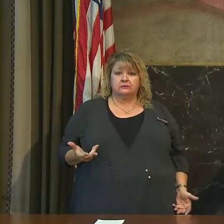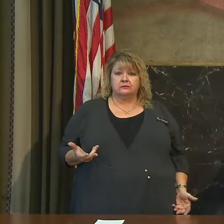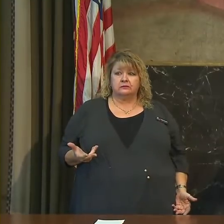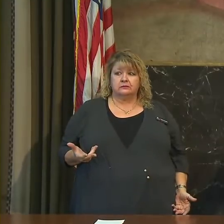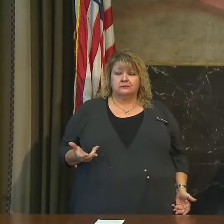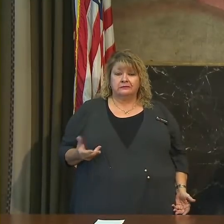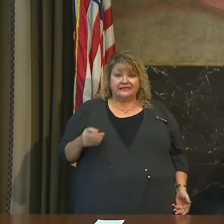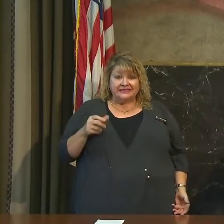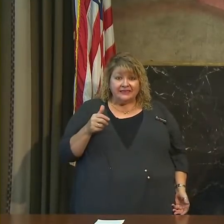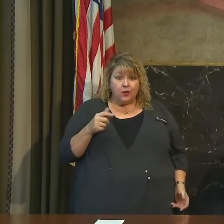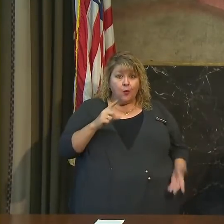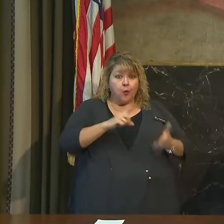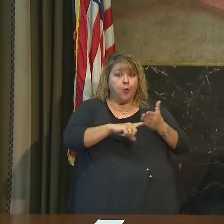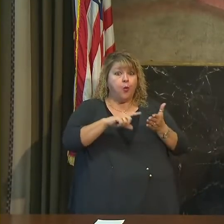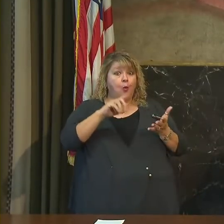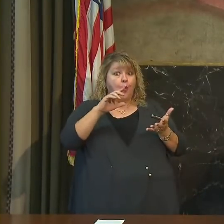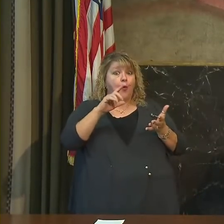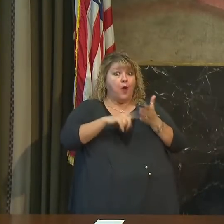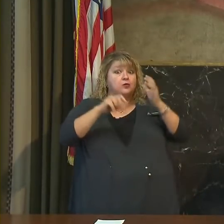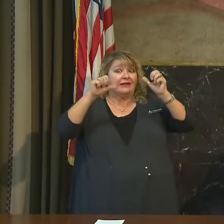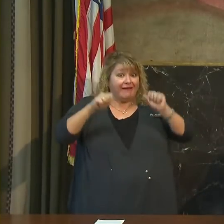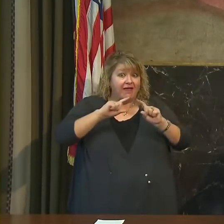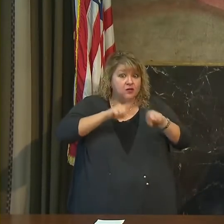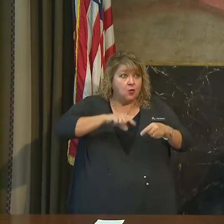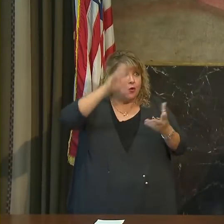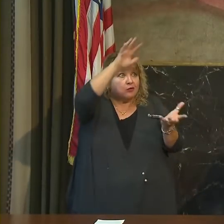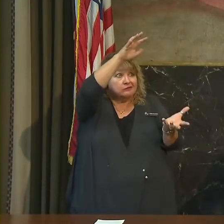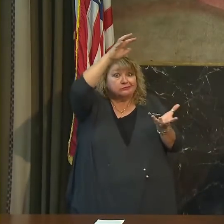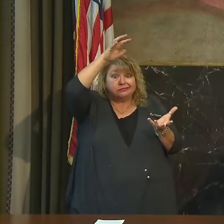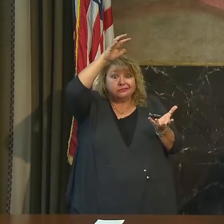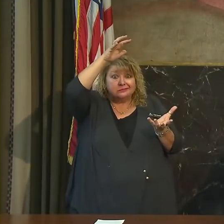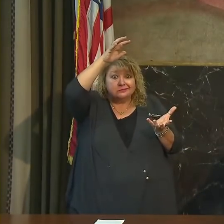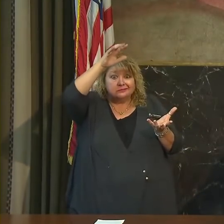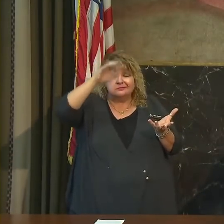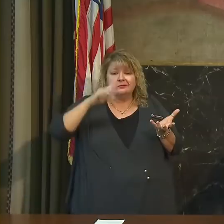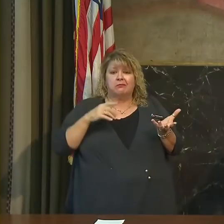We're ordering 10% of the vaccine doses available to us.